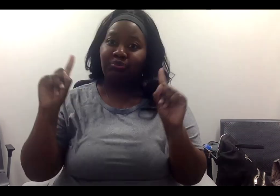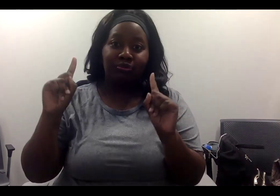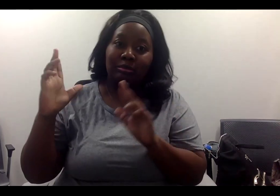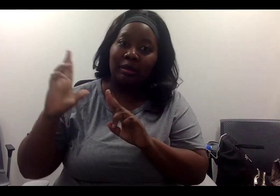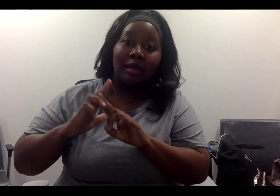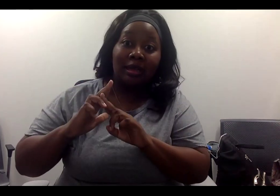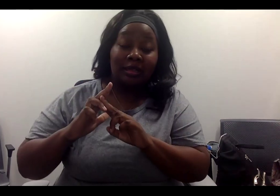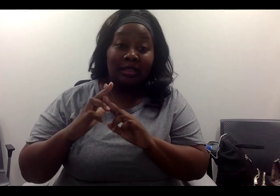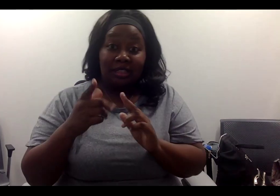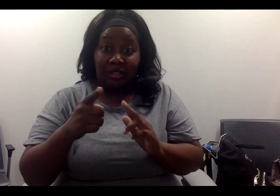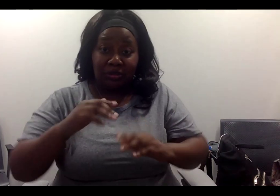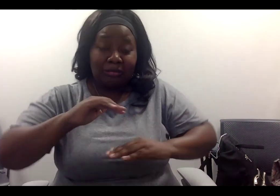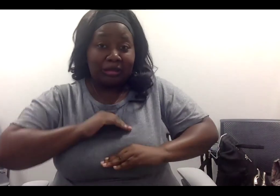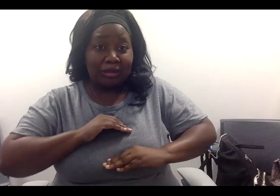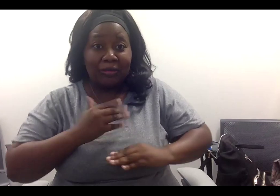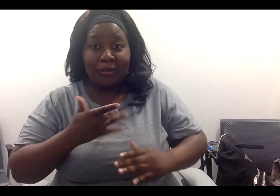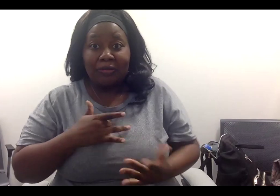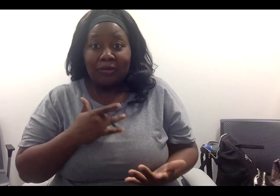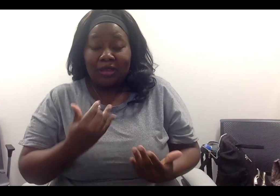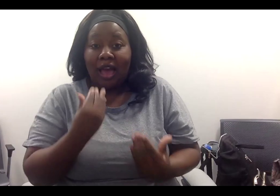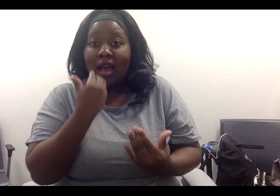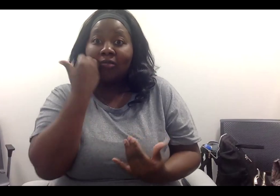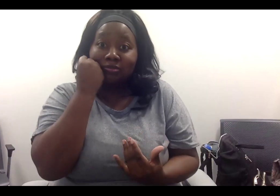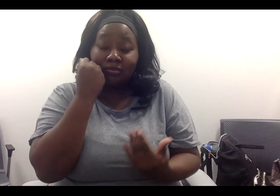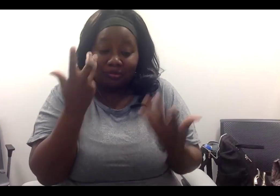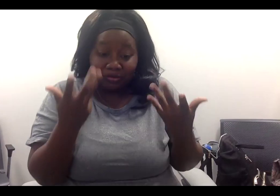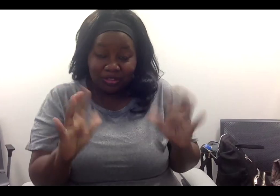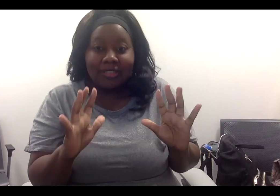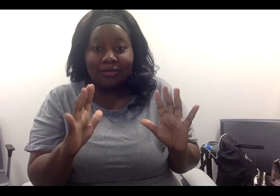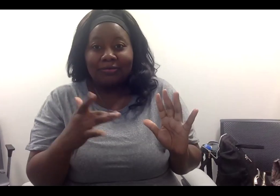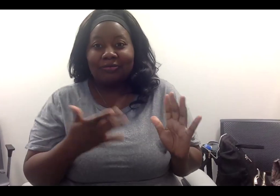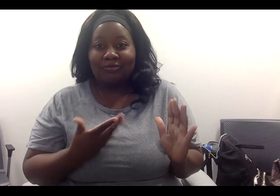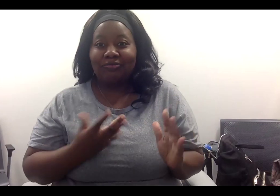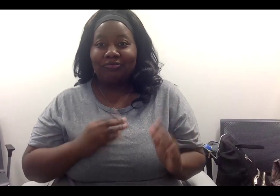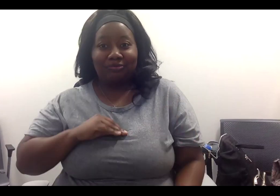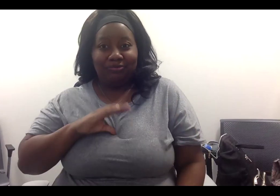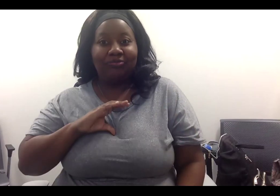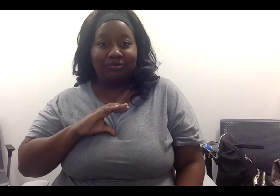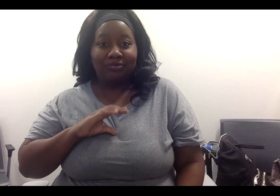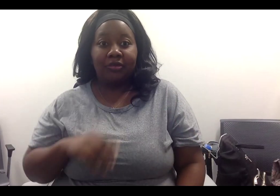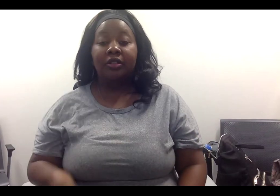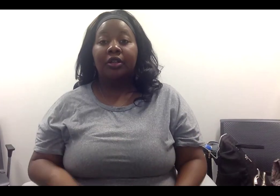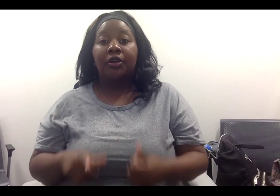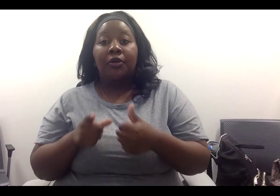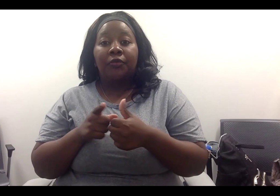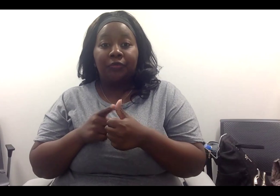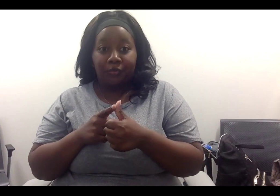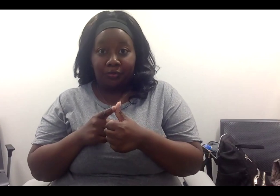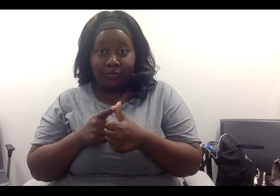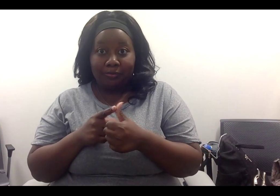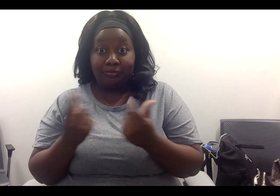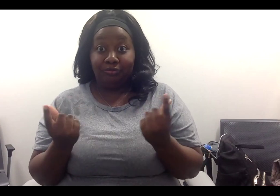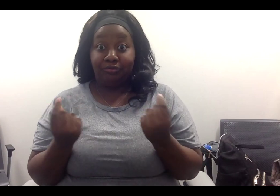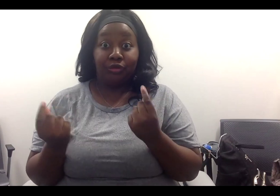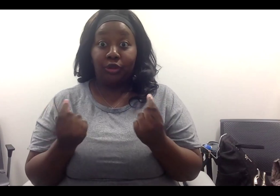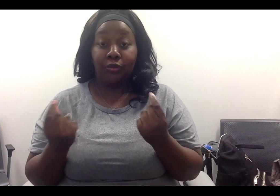going to feel even better. And to get started, the first thing we'll do is pull the meat off a roasted chicken, which could be home roasted, or